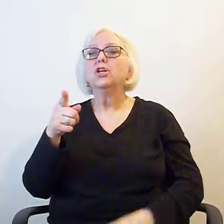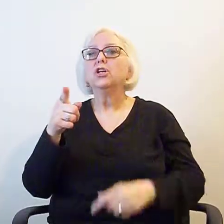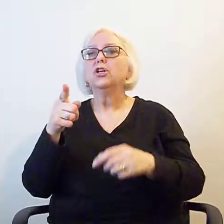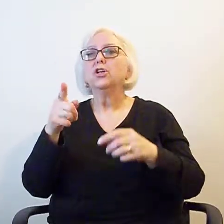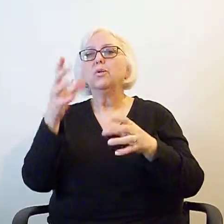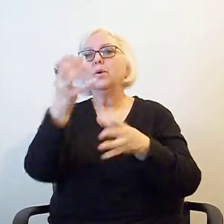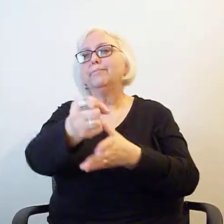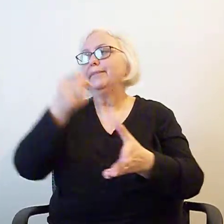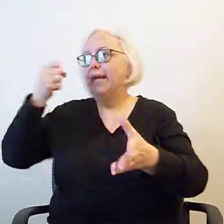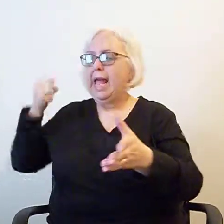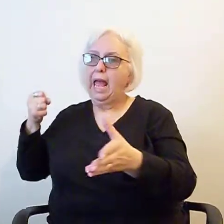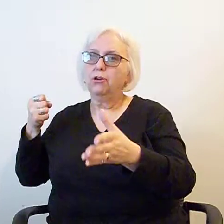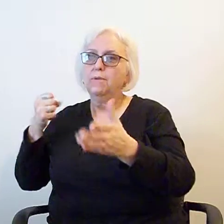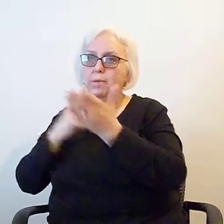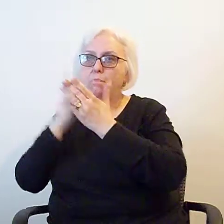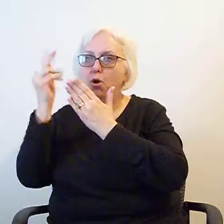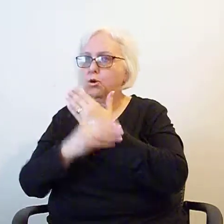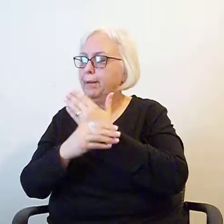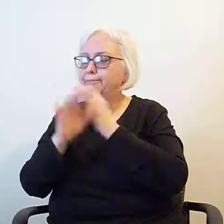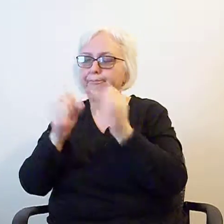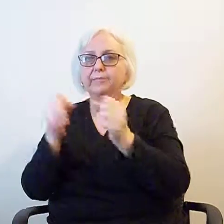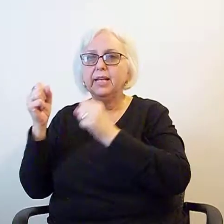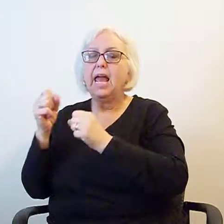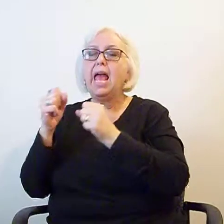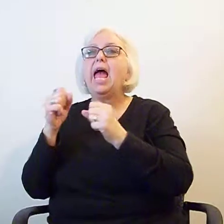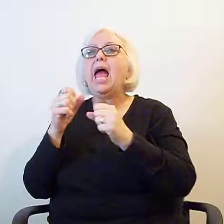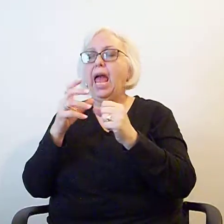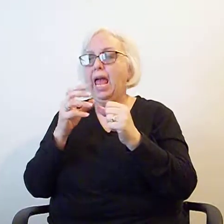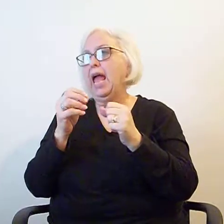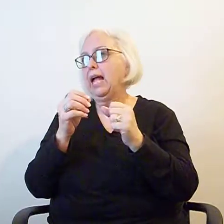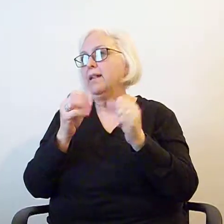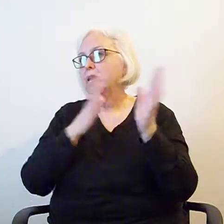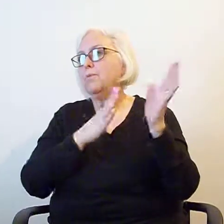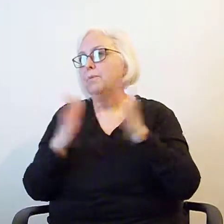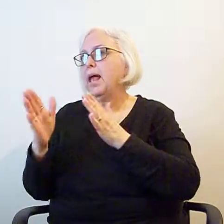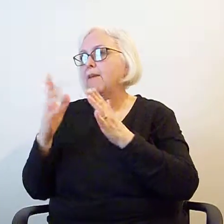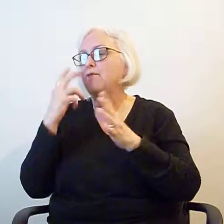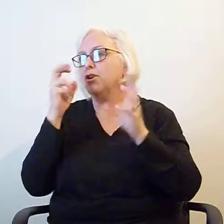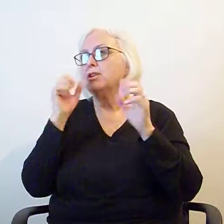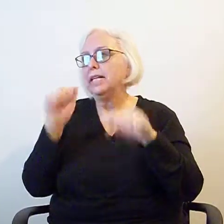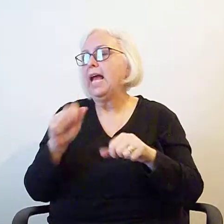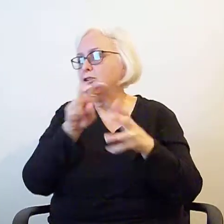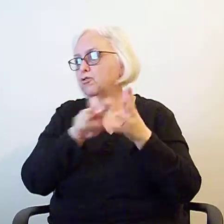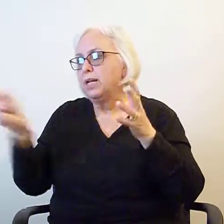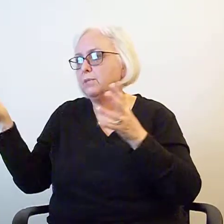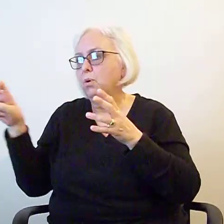the program and arrangements for transportation will be made. We will inform your